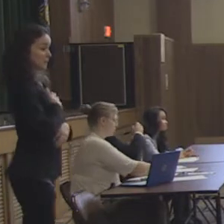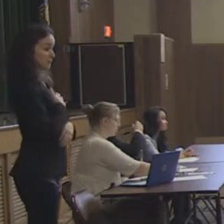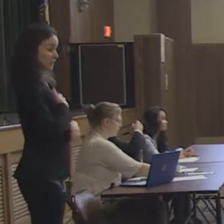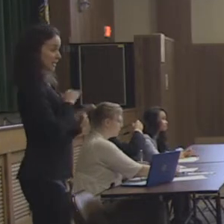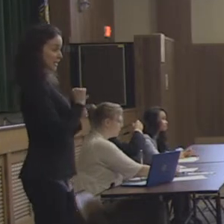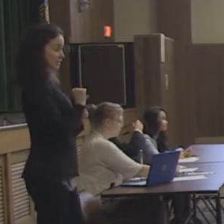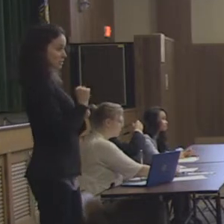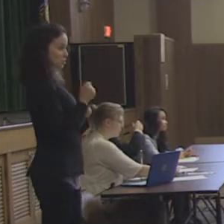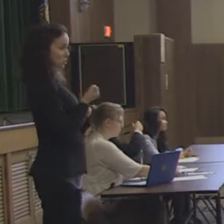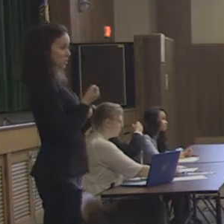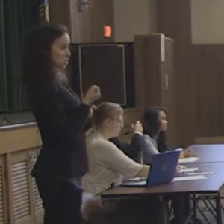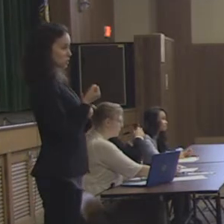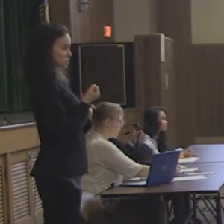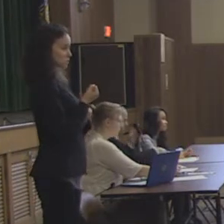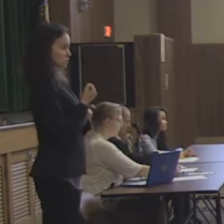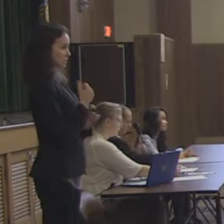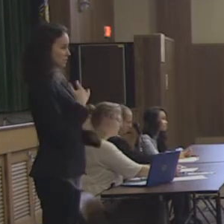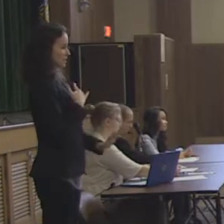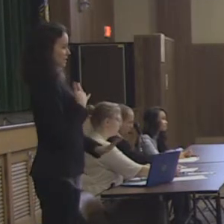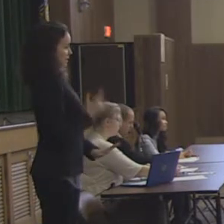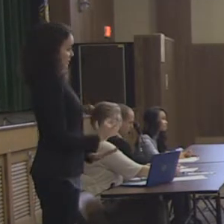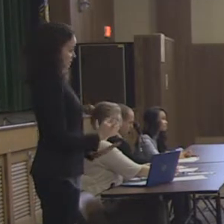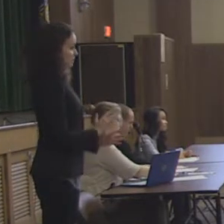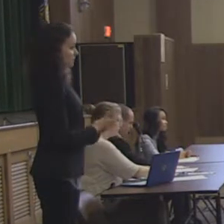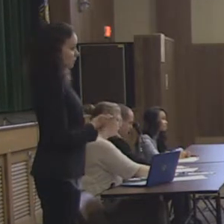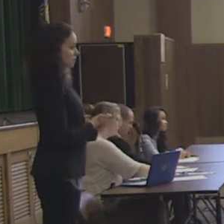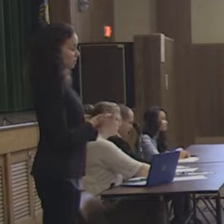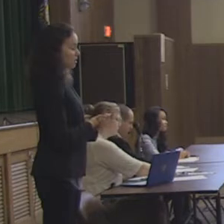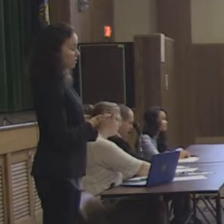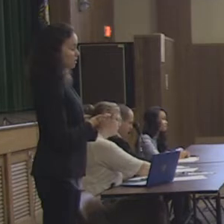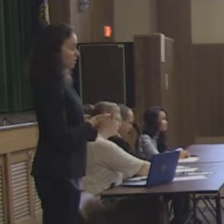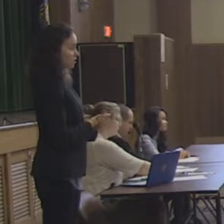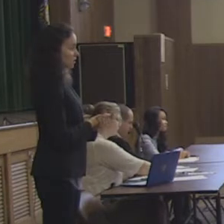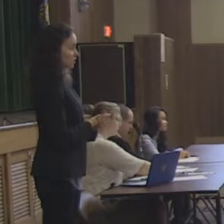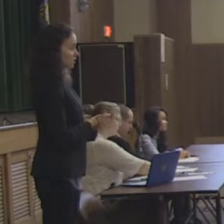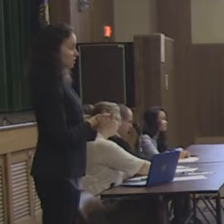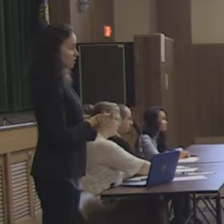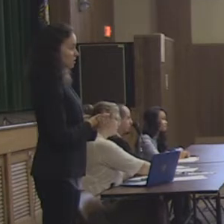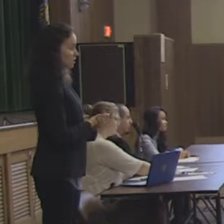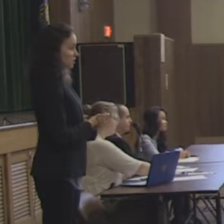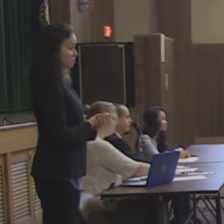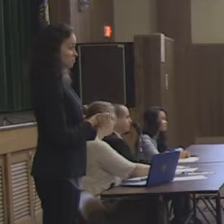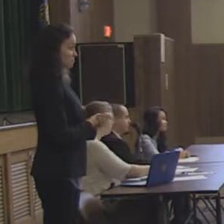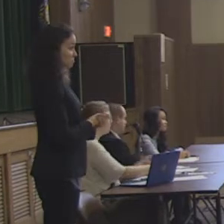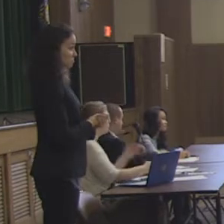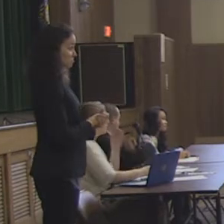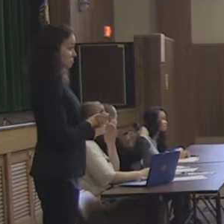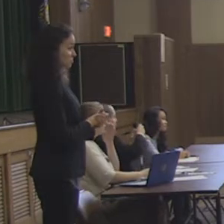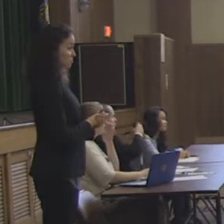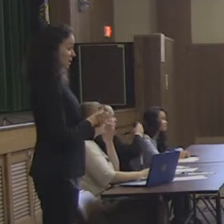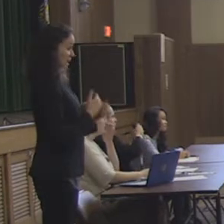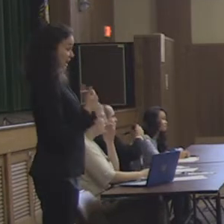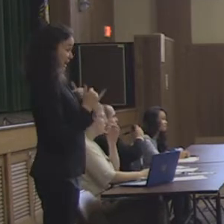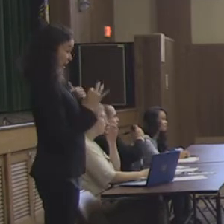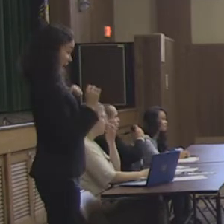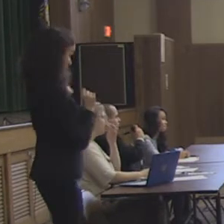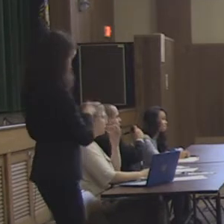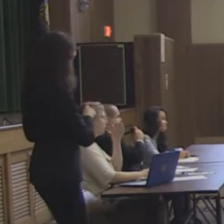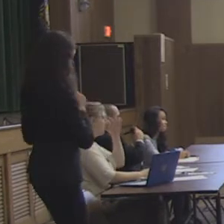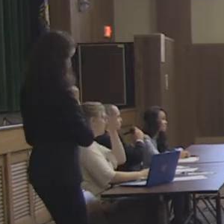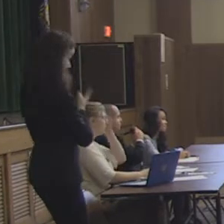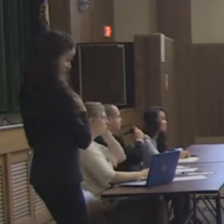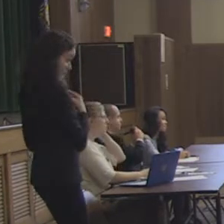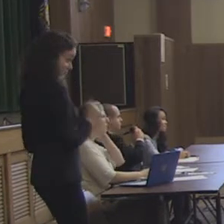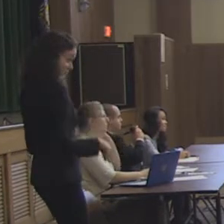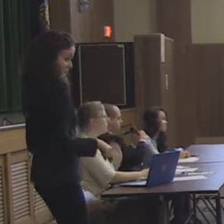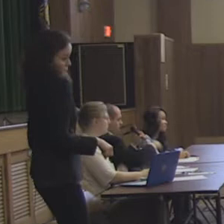situation is a little bit sensitive, and maybe you can, I don't know if you can answer any comments now or not,